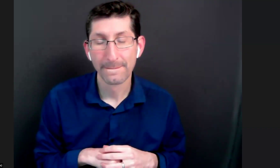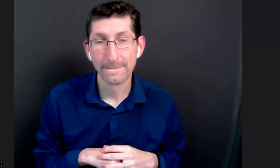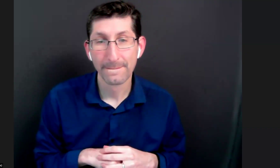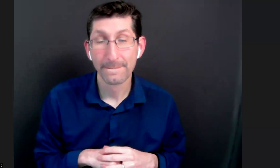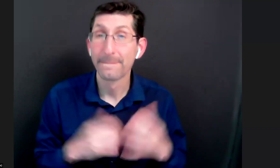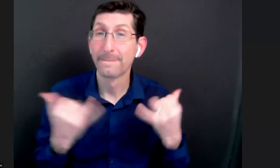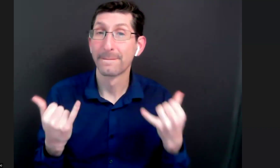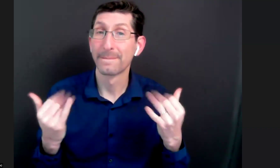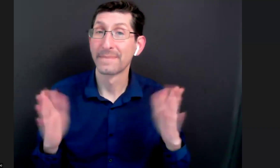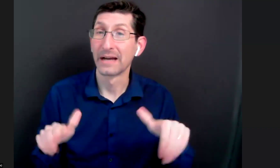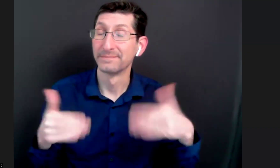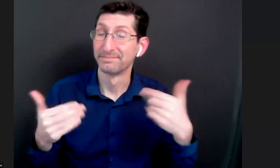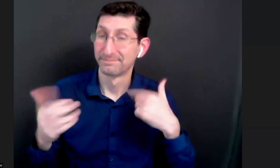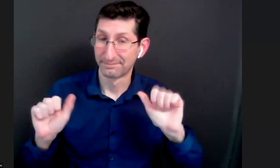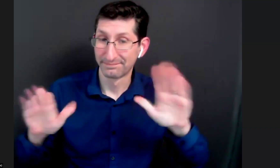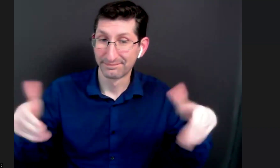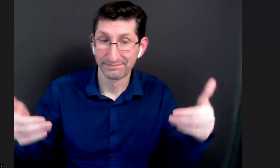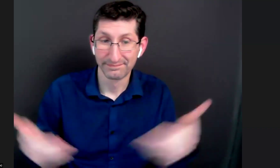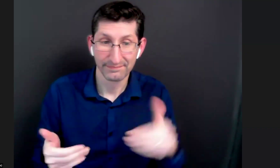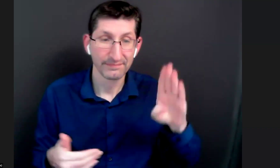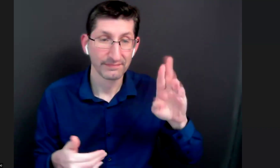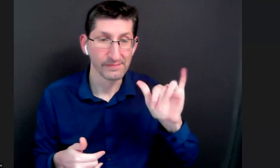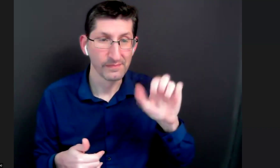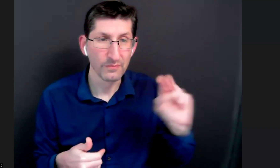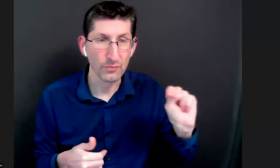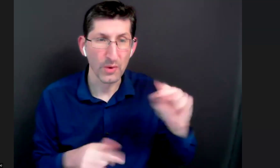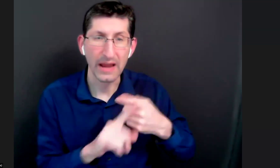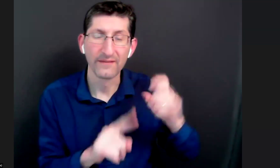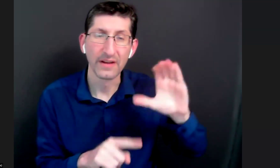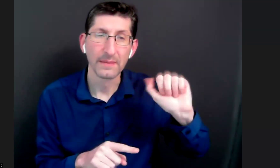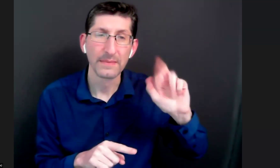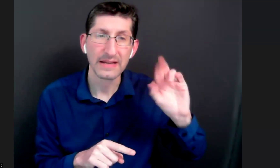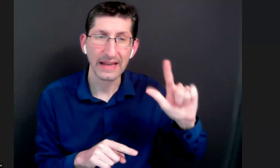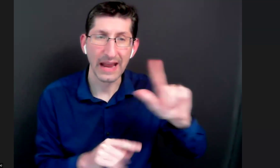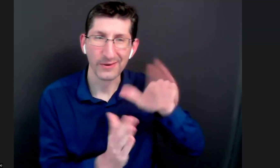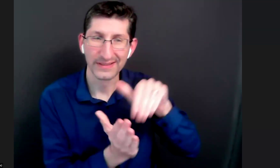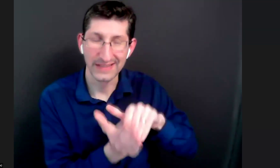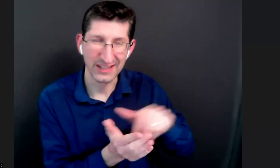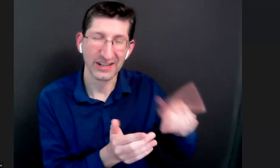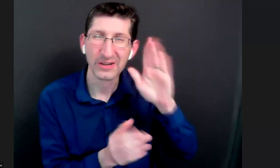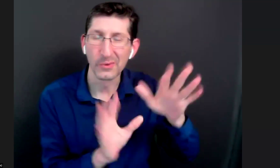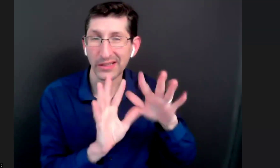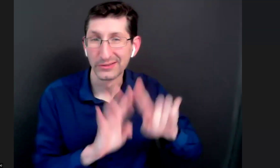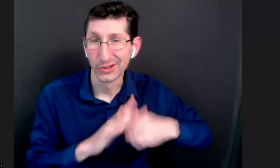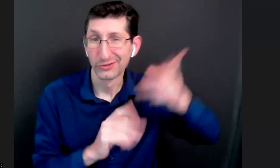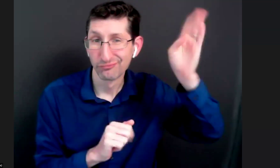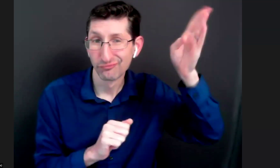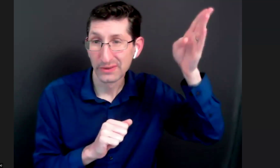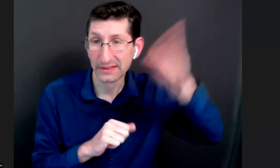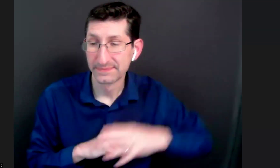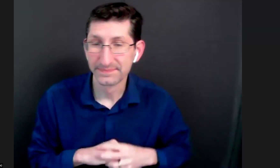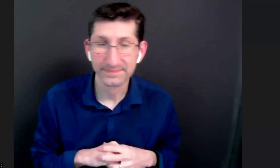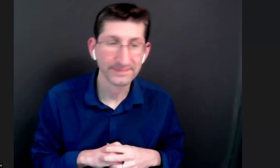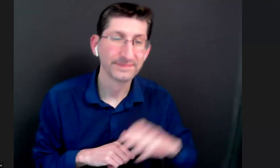And now, please allow me to introduce you to Brian from the Carroll Center to talk about today's presentation.